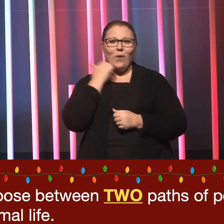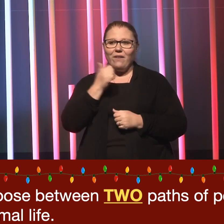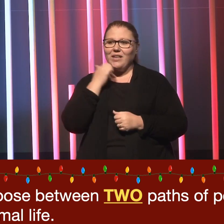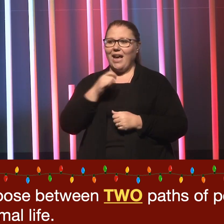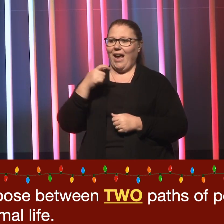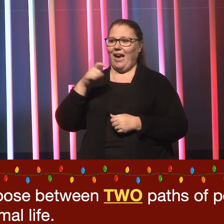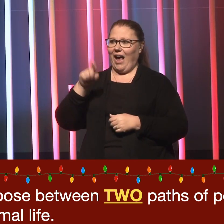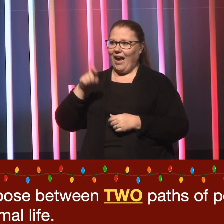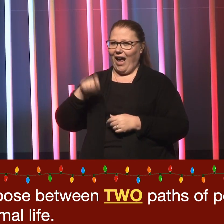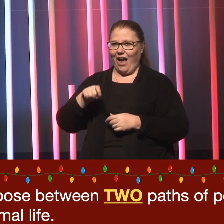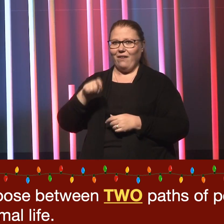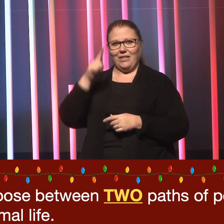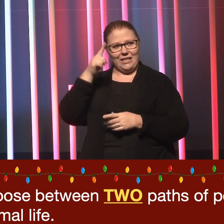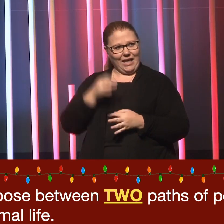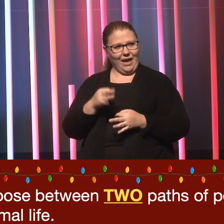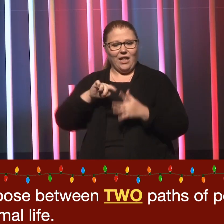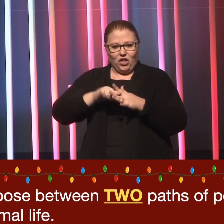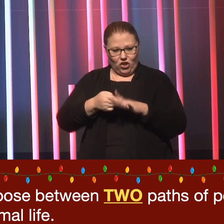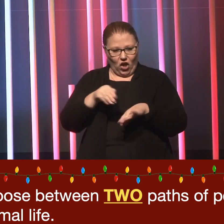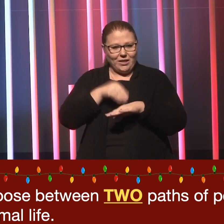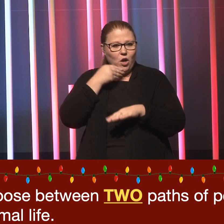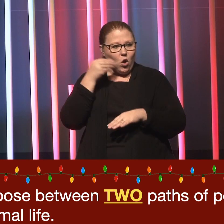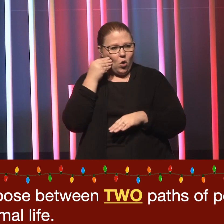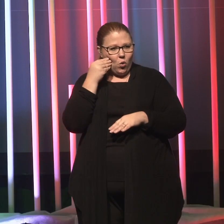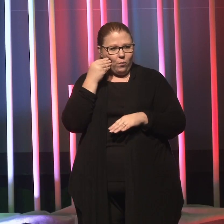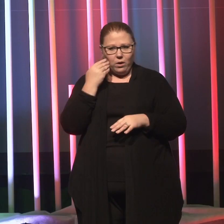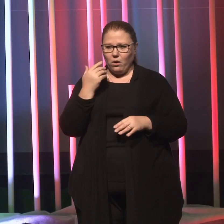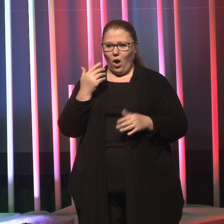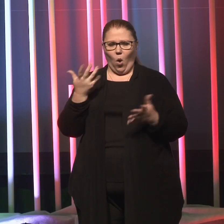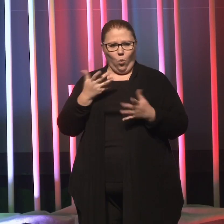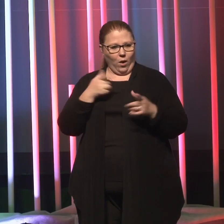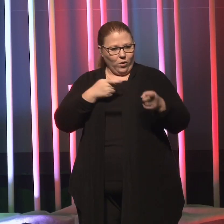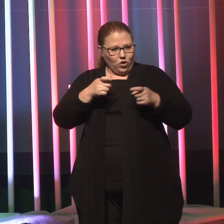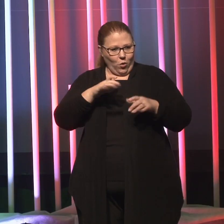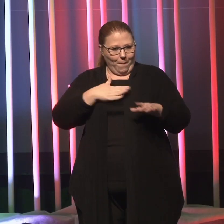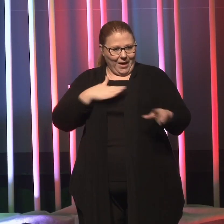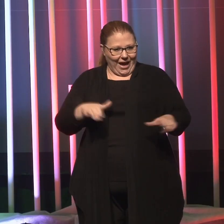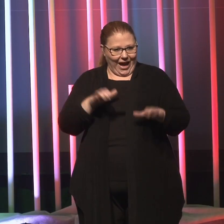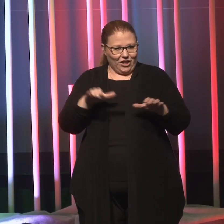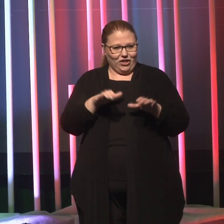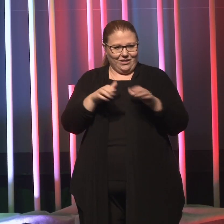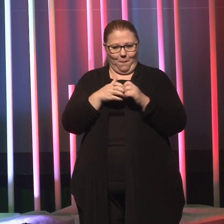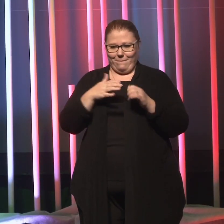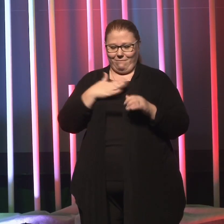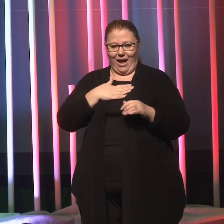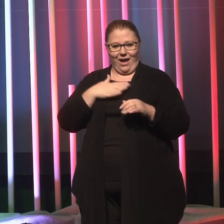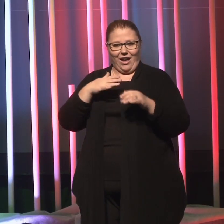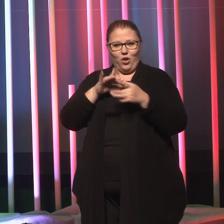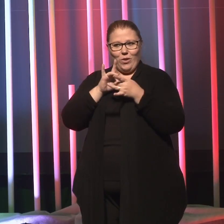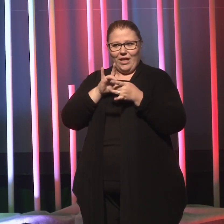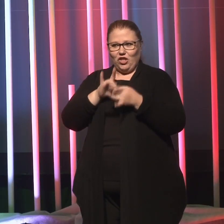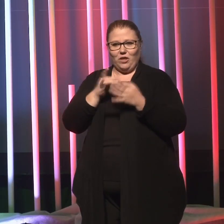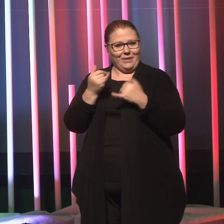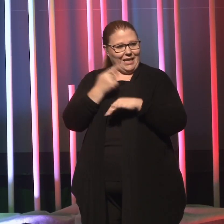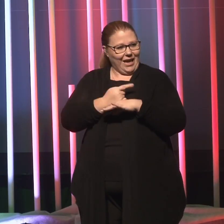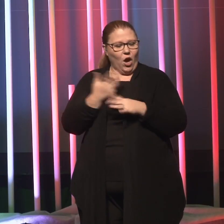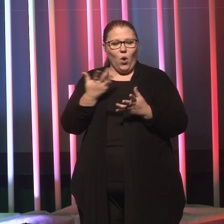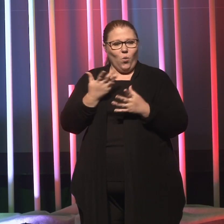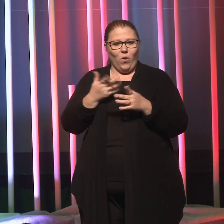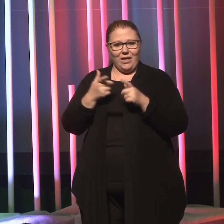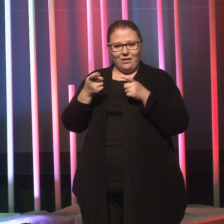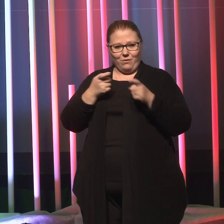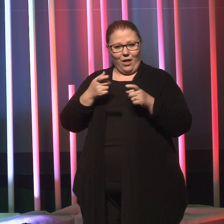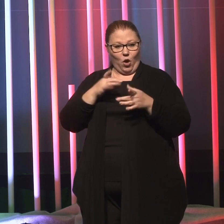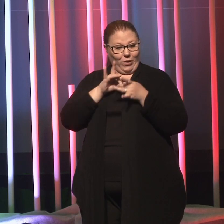I have to choose this, and it starts at home. I have to say, what will govern my actions in my relationships? What will govern my actions in my relationship